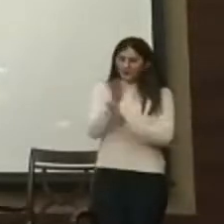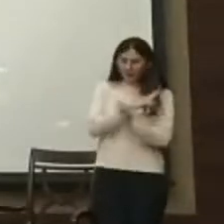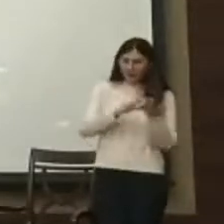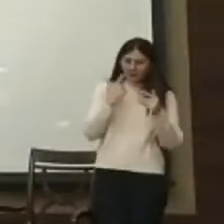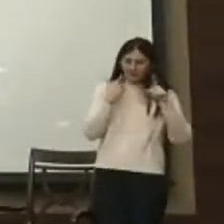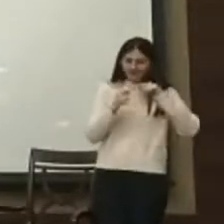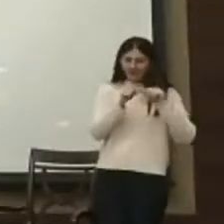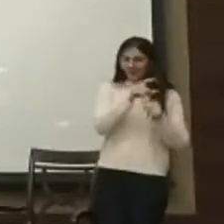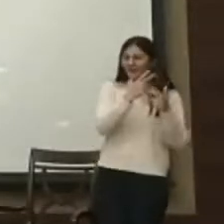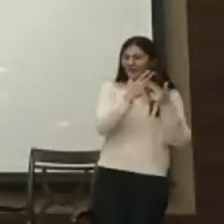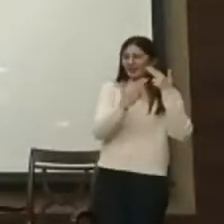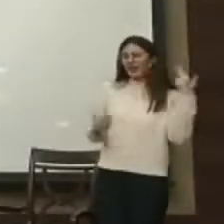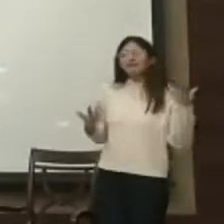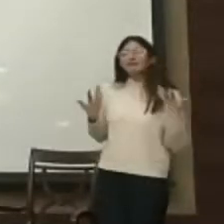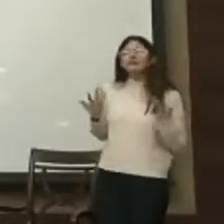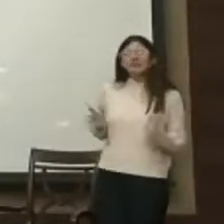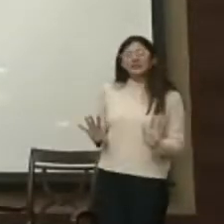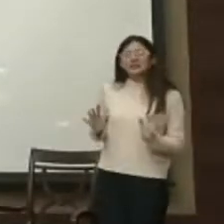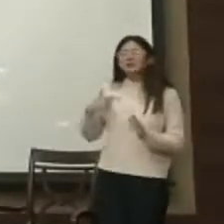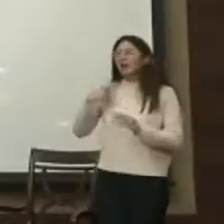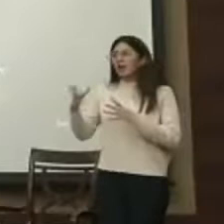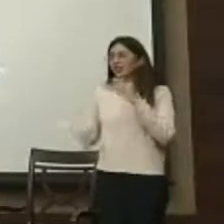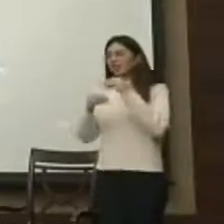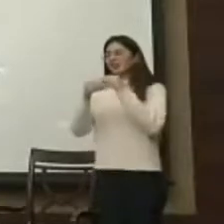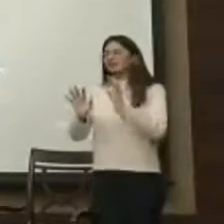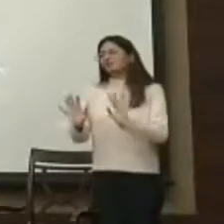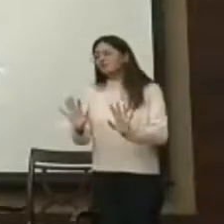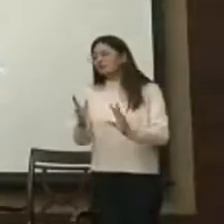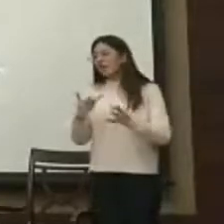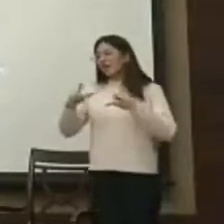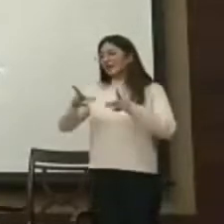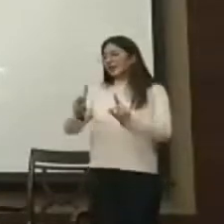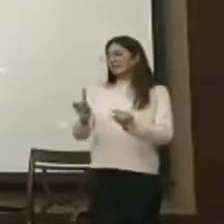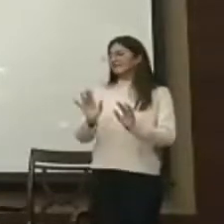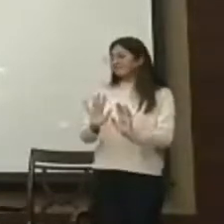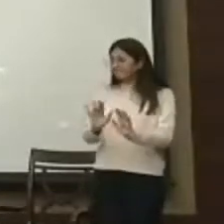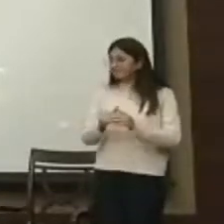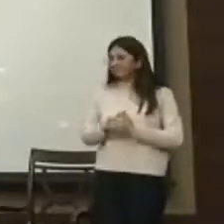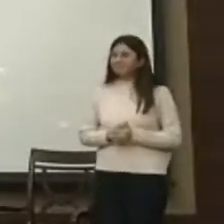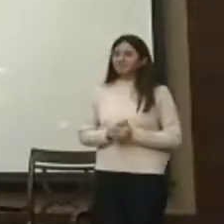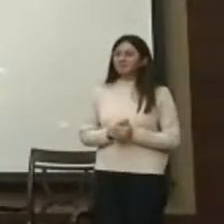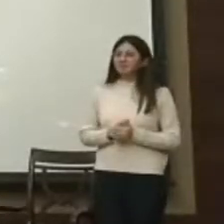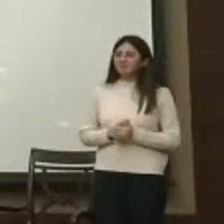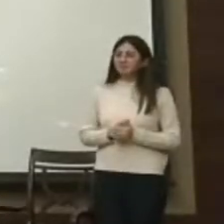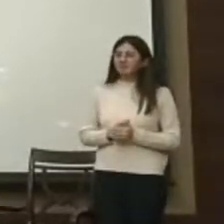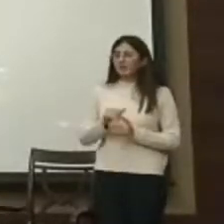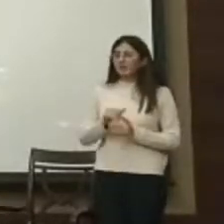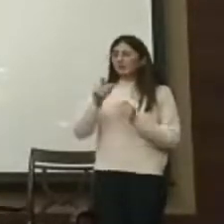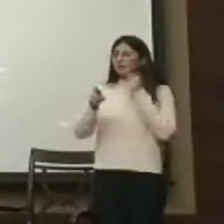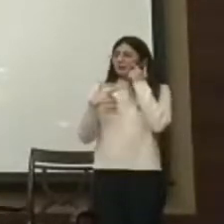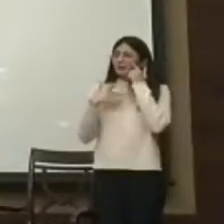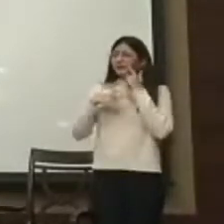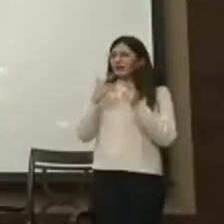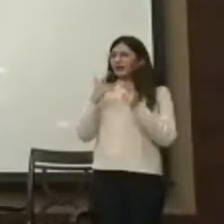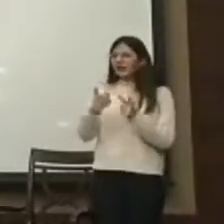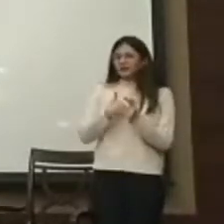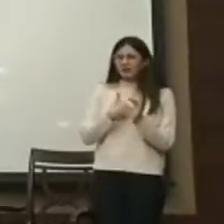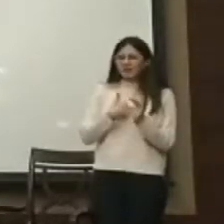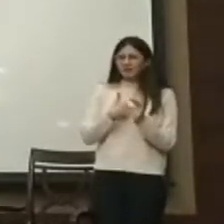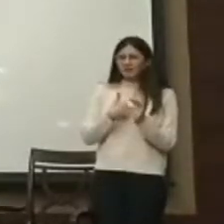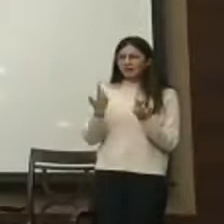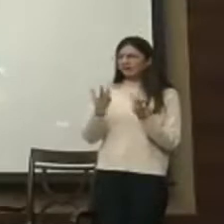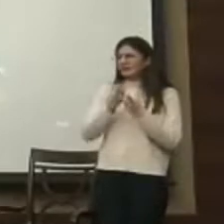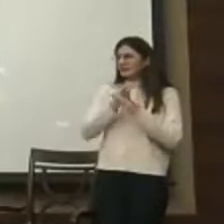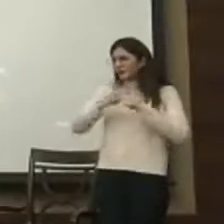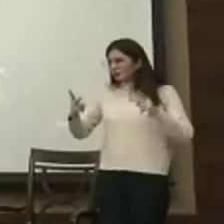I will not speak about it again. When it comes to approach, we must undertake